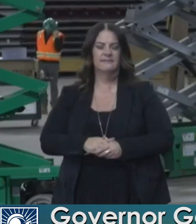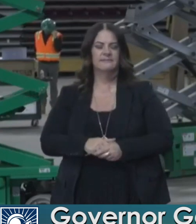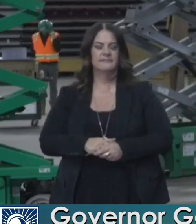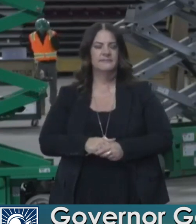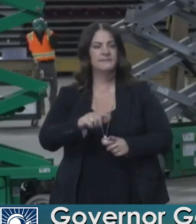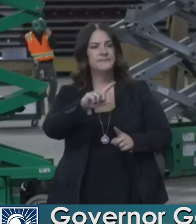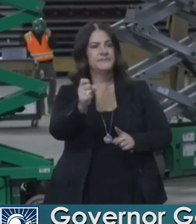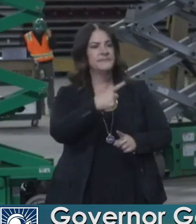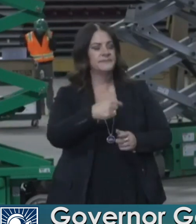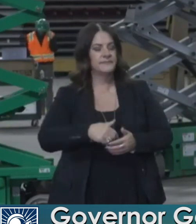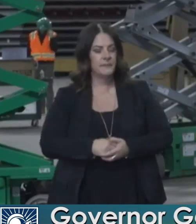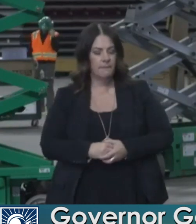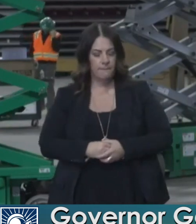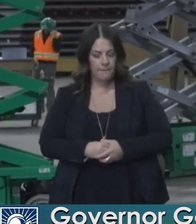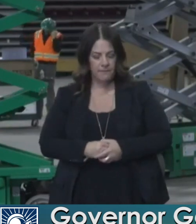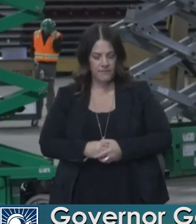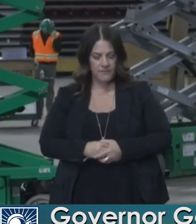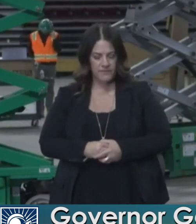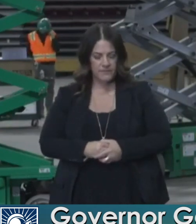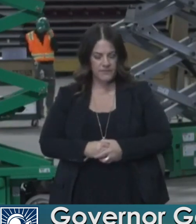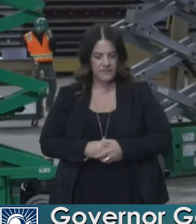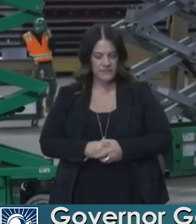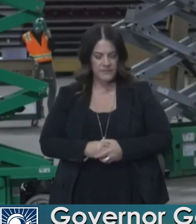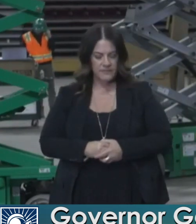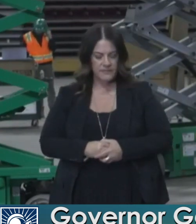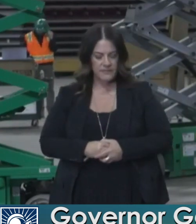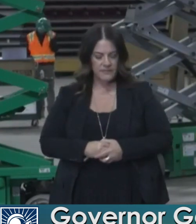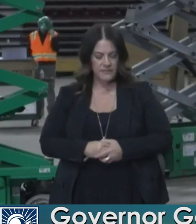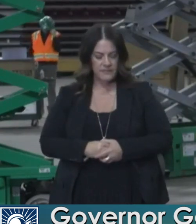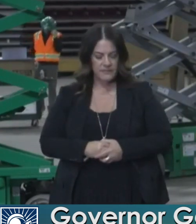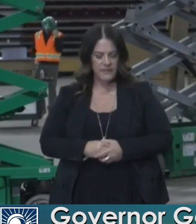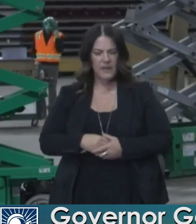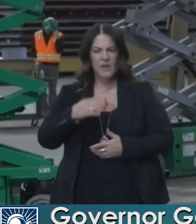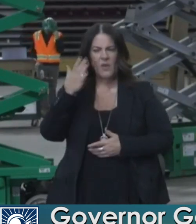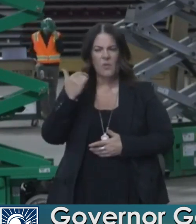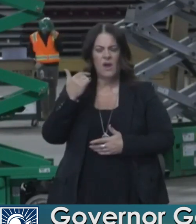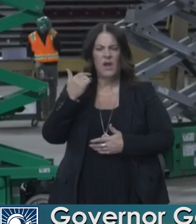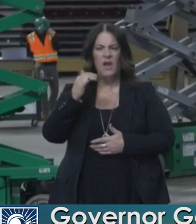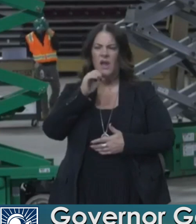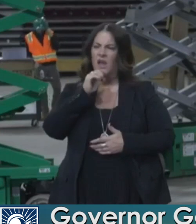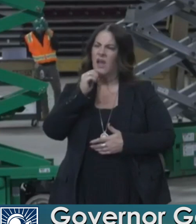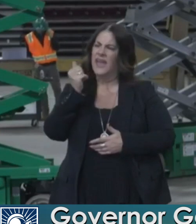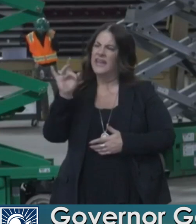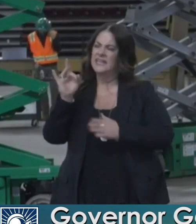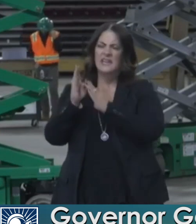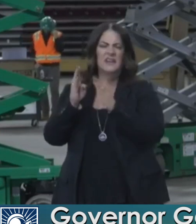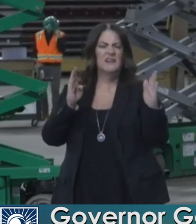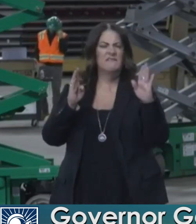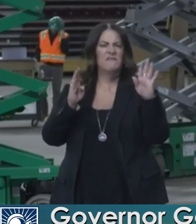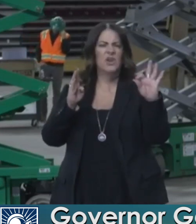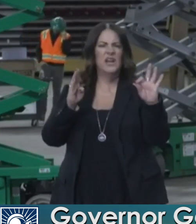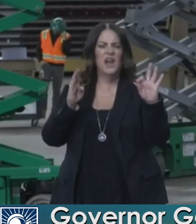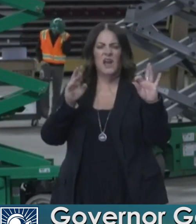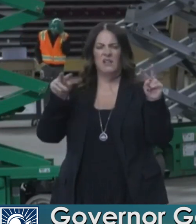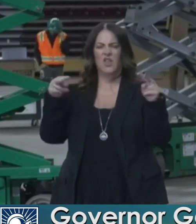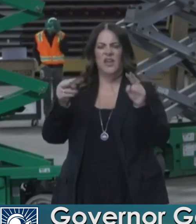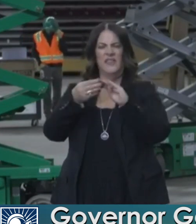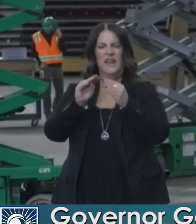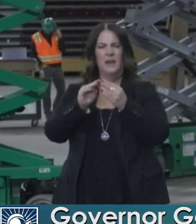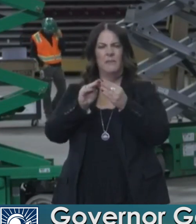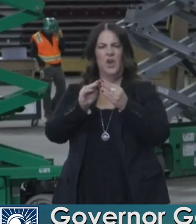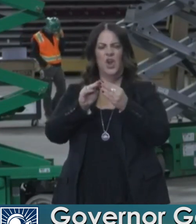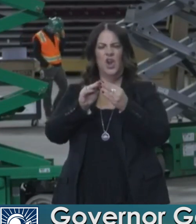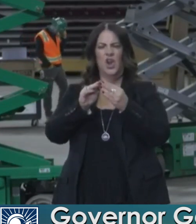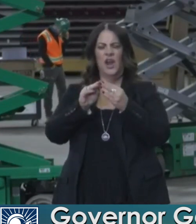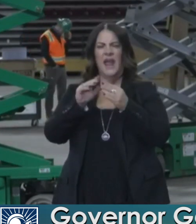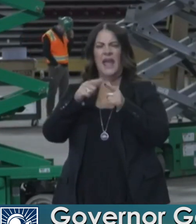asks, why is the state reporting cases in such a broad age category for 18 to 49-year-olds and then narrower categories for the young